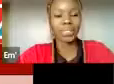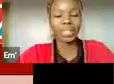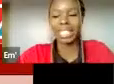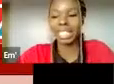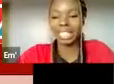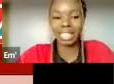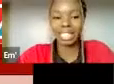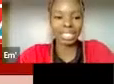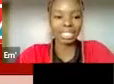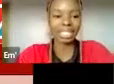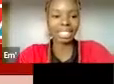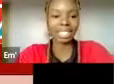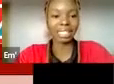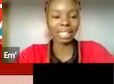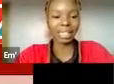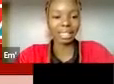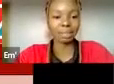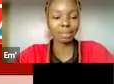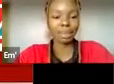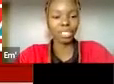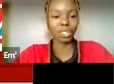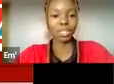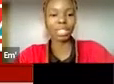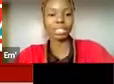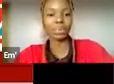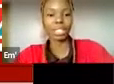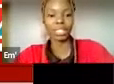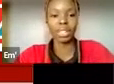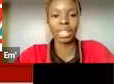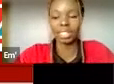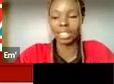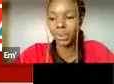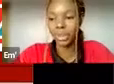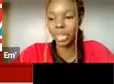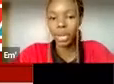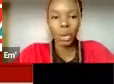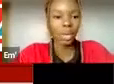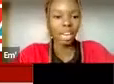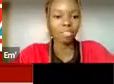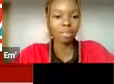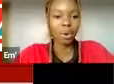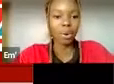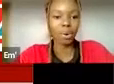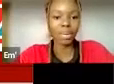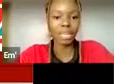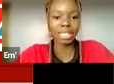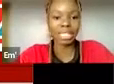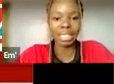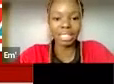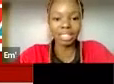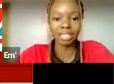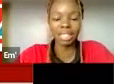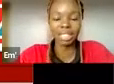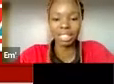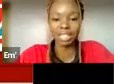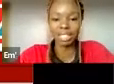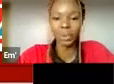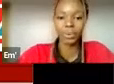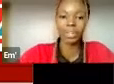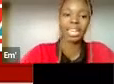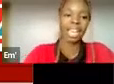Wow, thank you, Lillian. And still in the same special needs education category, we have more winners in the deaf